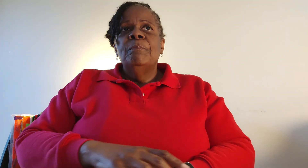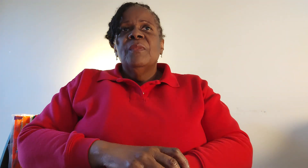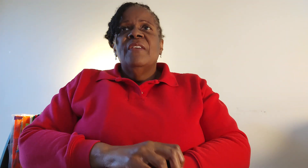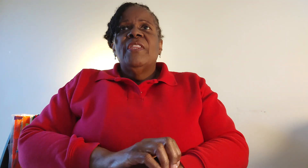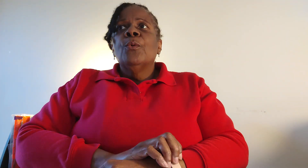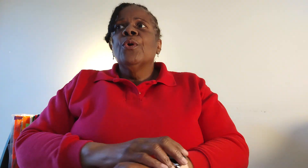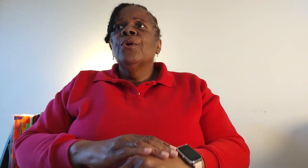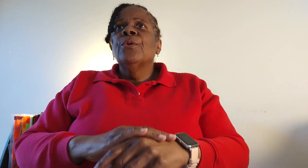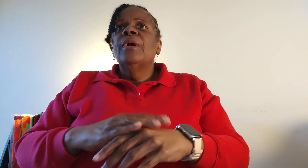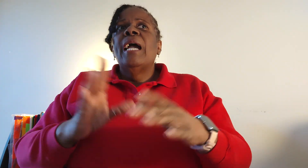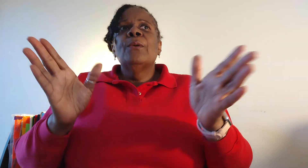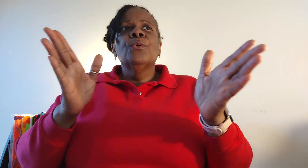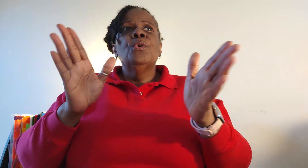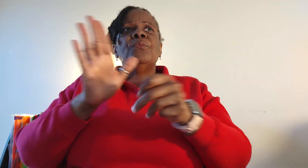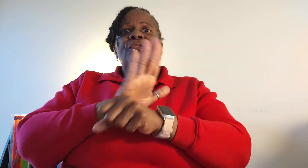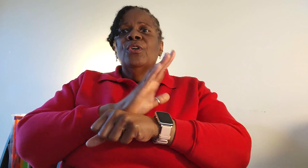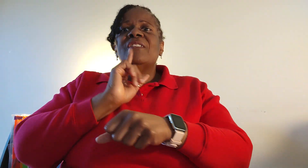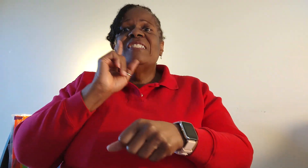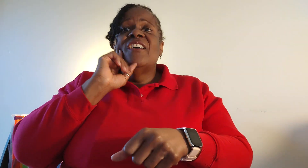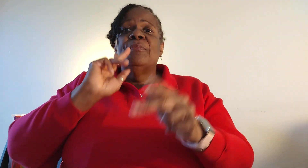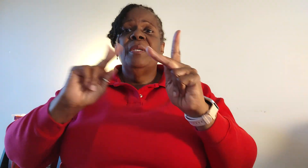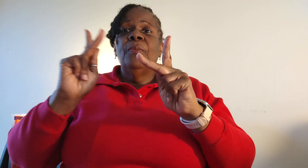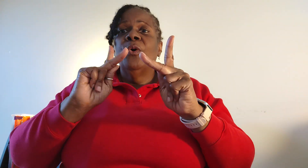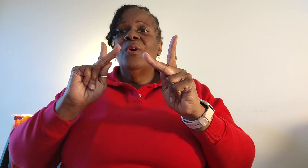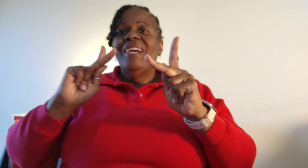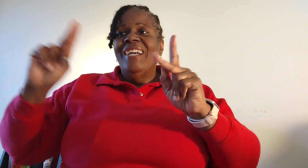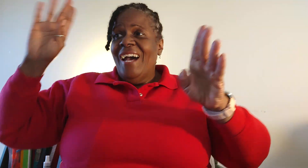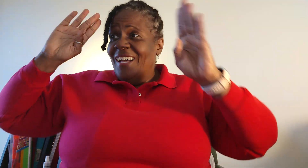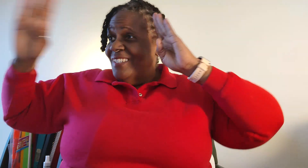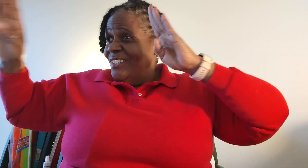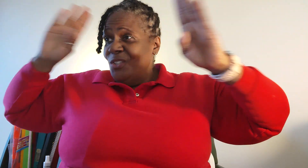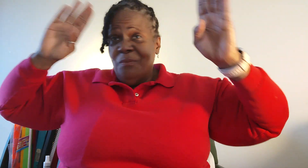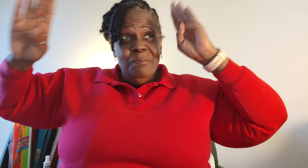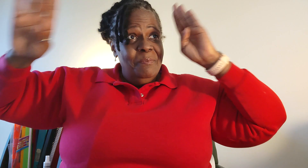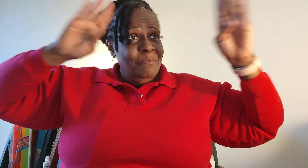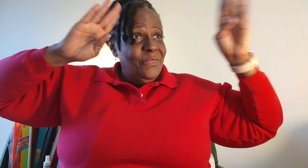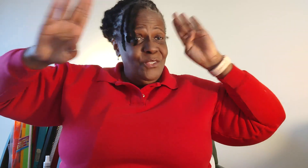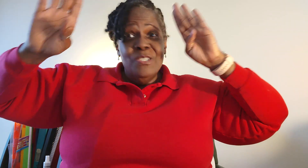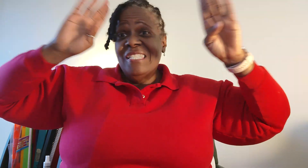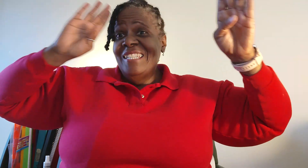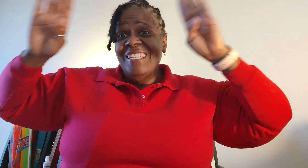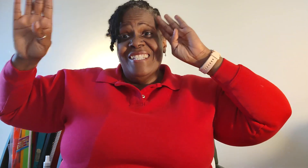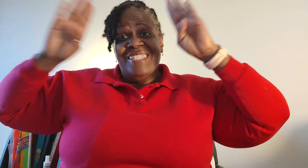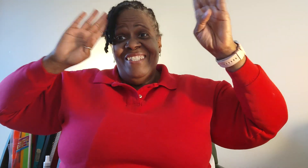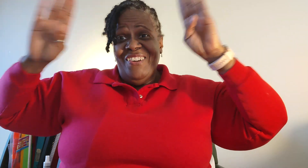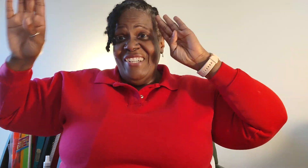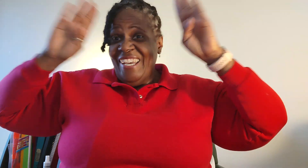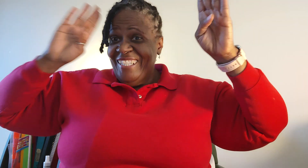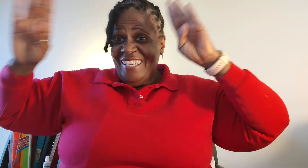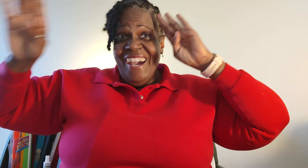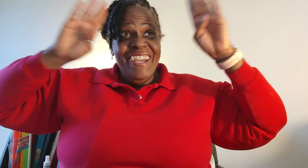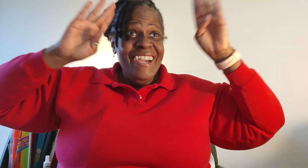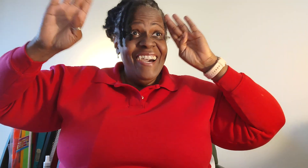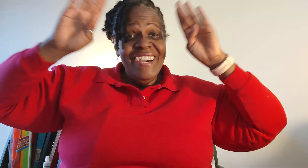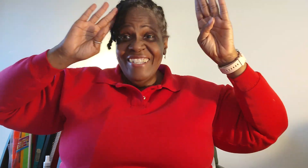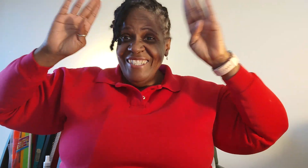If there were a room full of deaf people, you you'll see this, okay? Like hi, hi, hi,